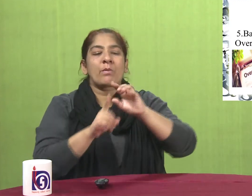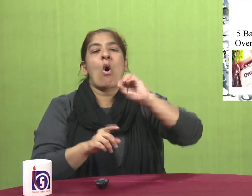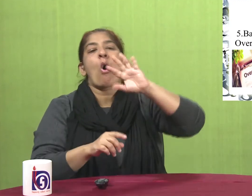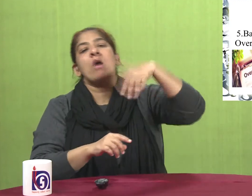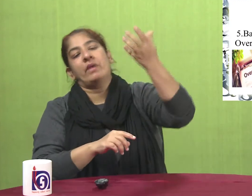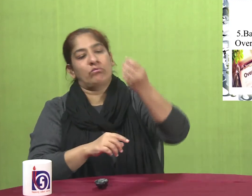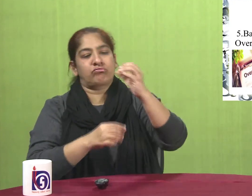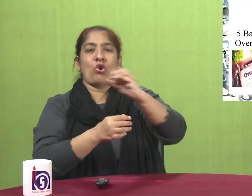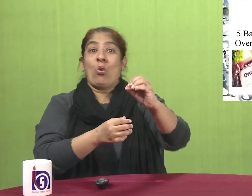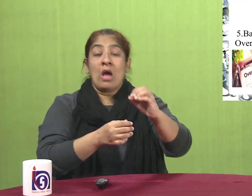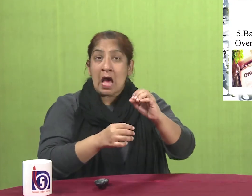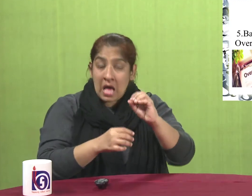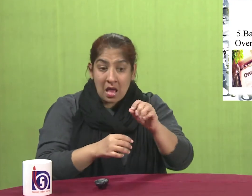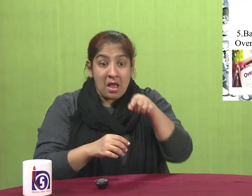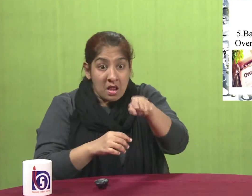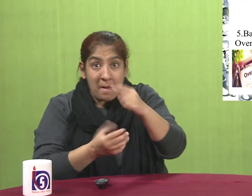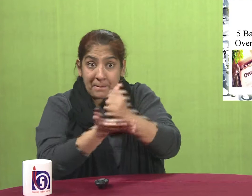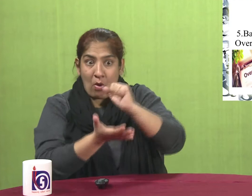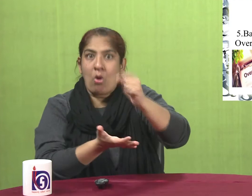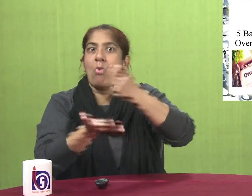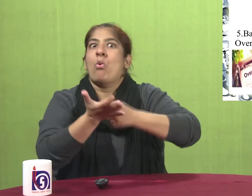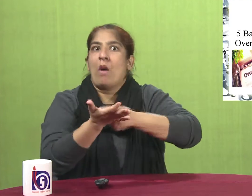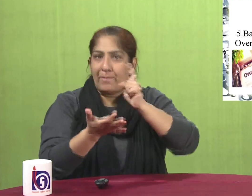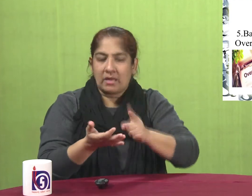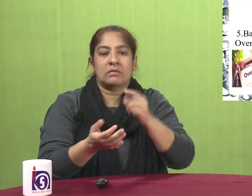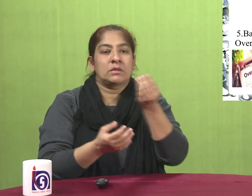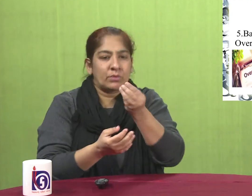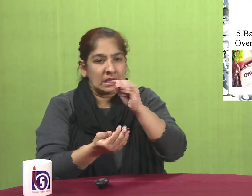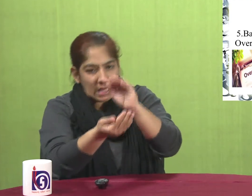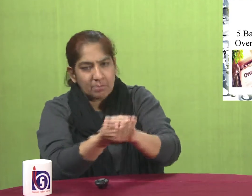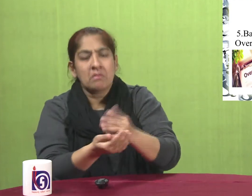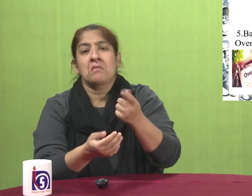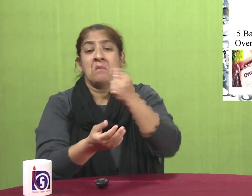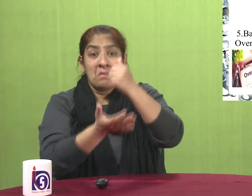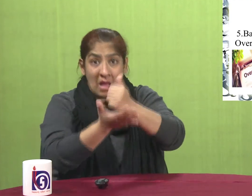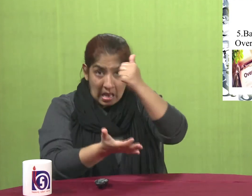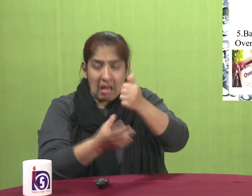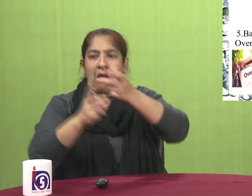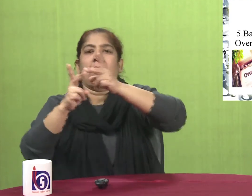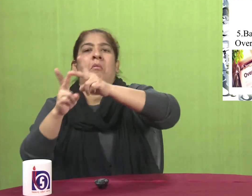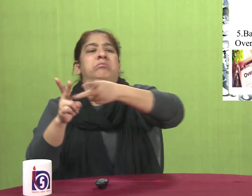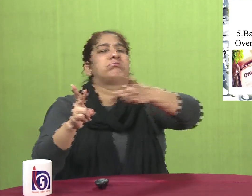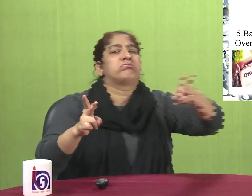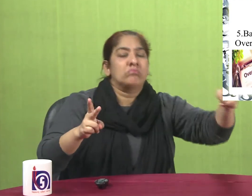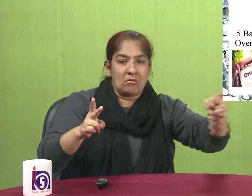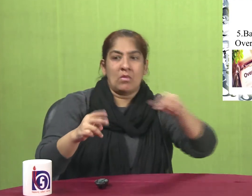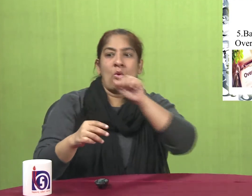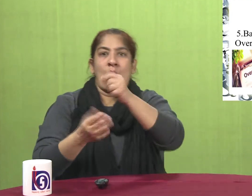goes to zero. So whenever it's zero, the bank account is called to be